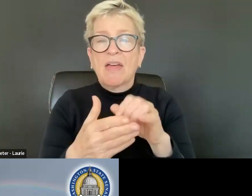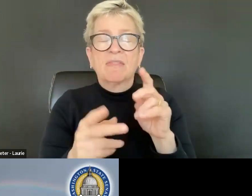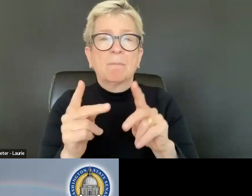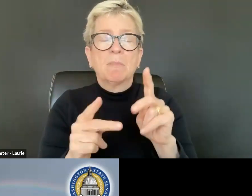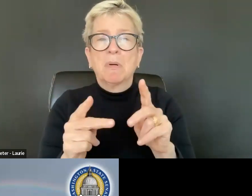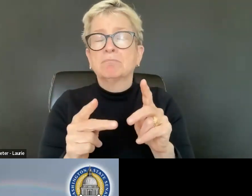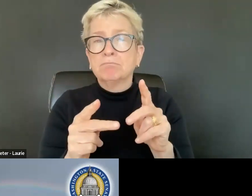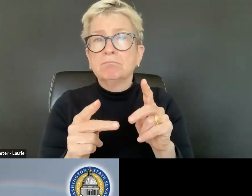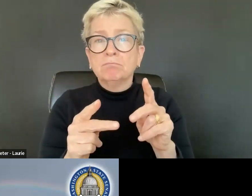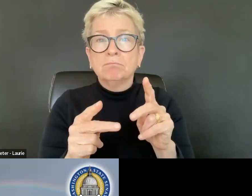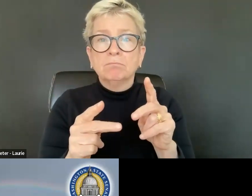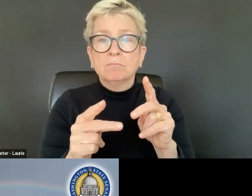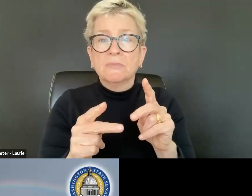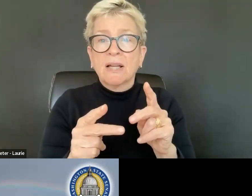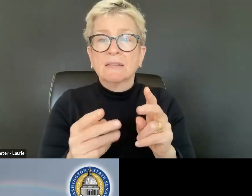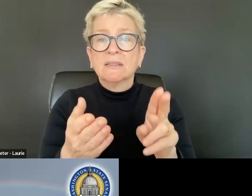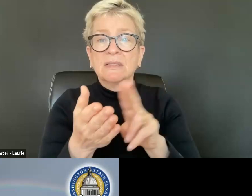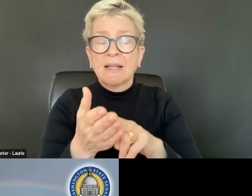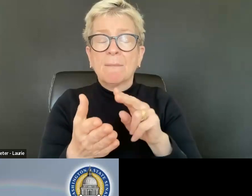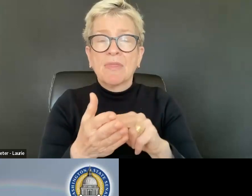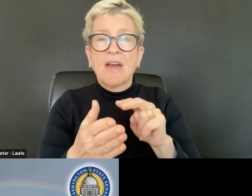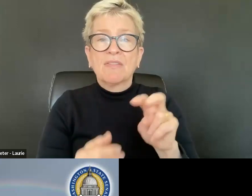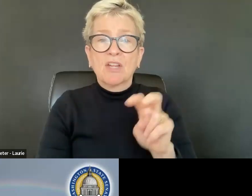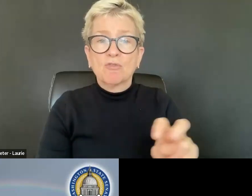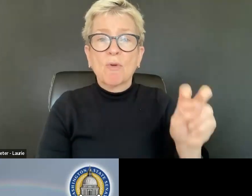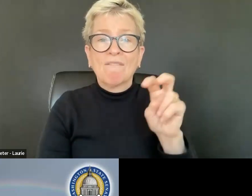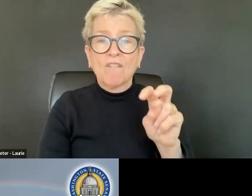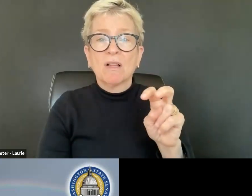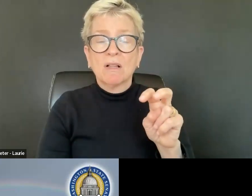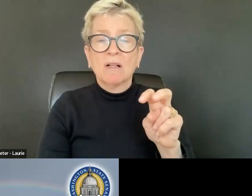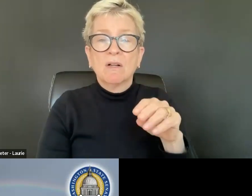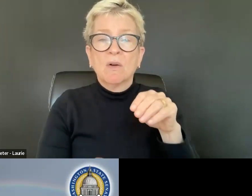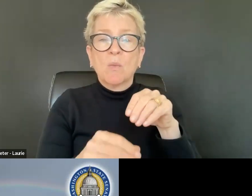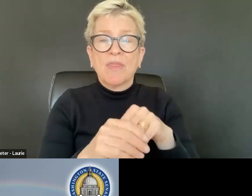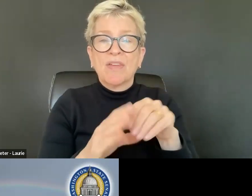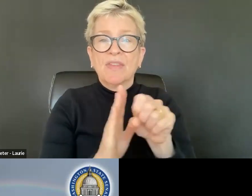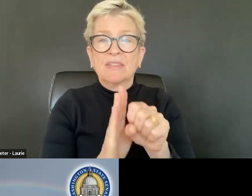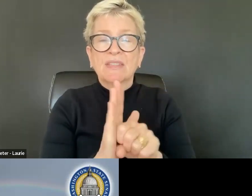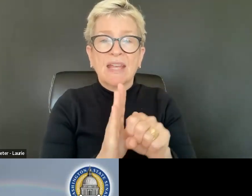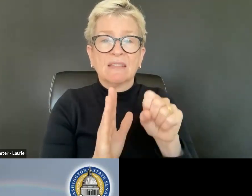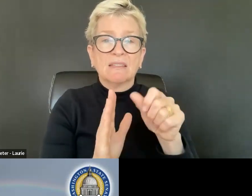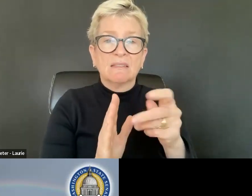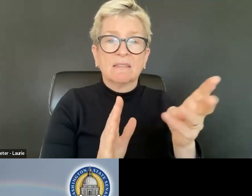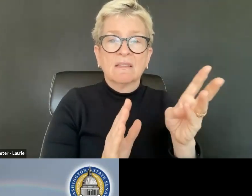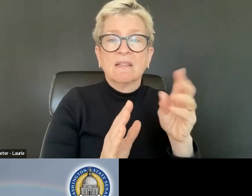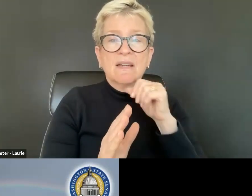on that to make sure they can travel within states and then not have to go through